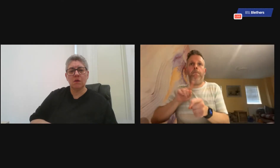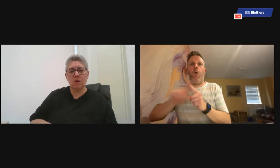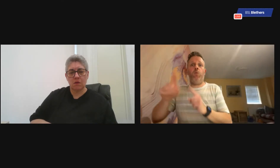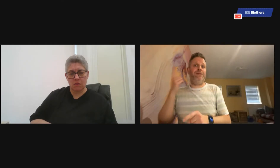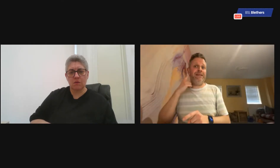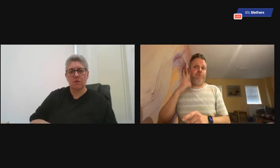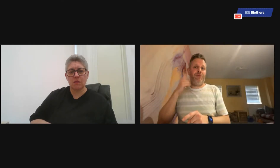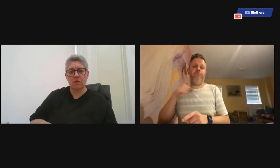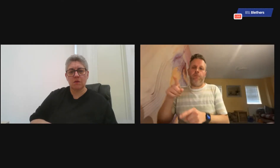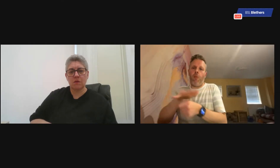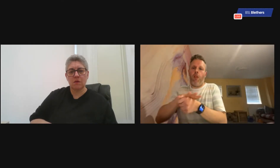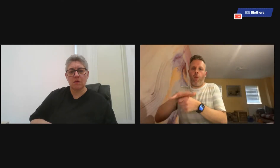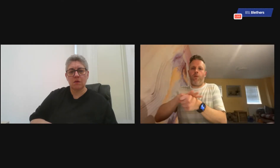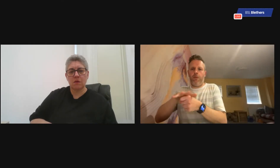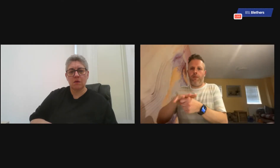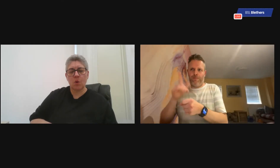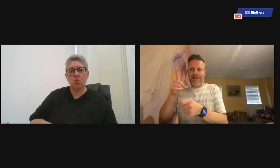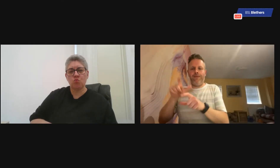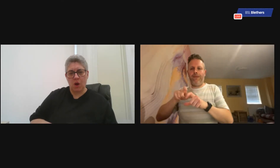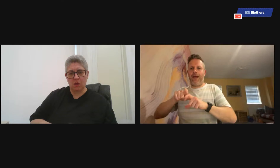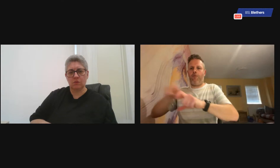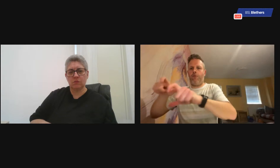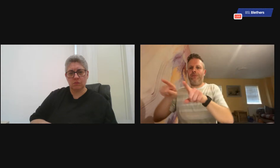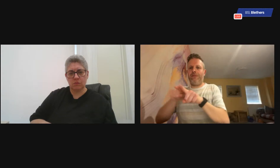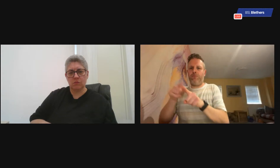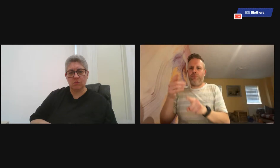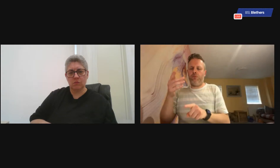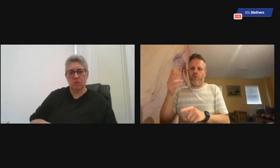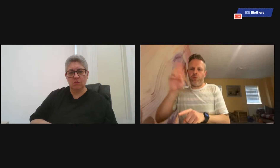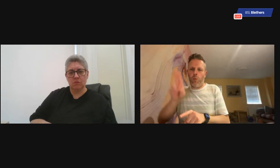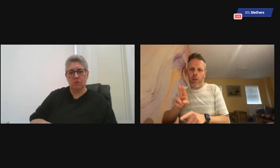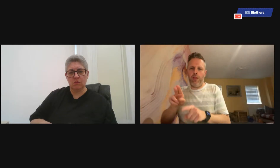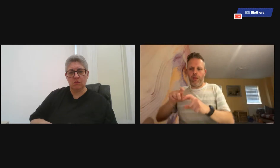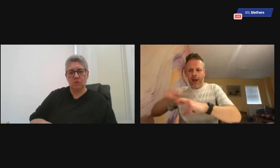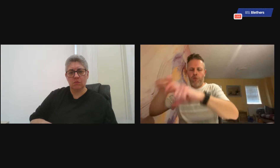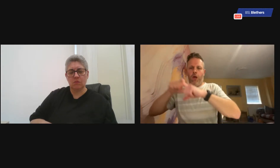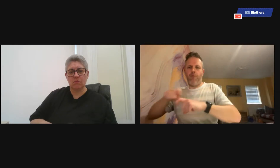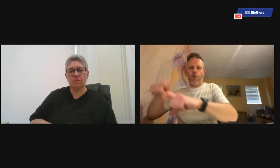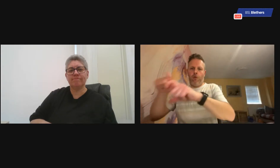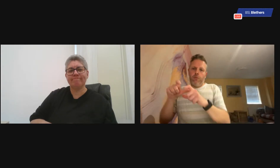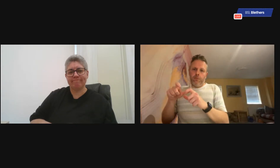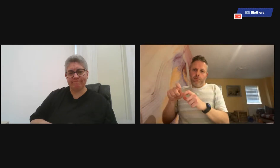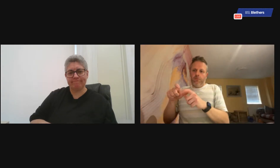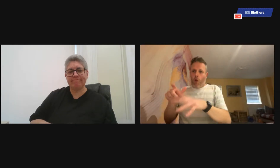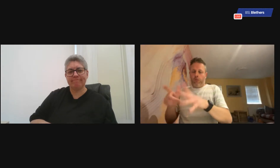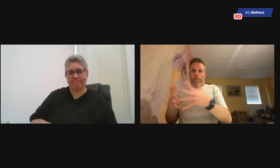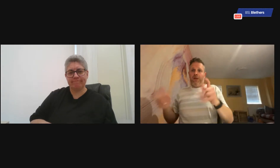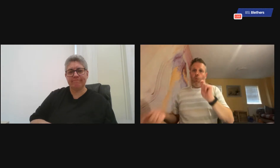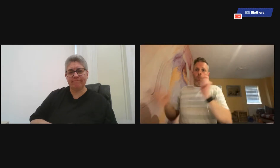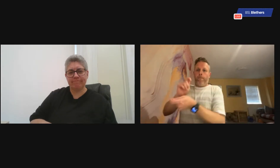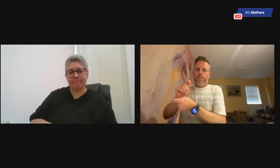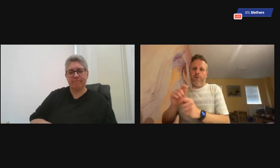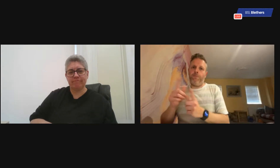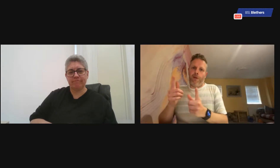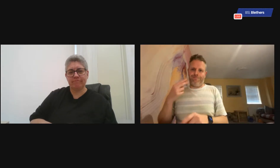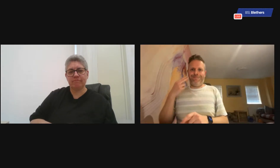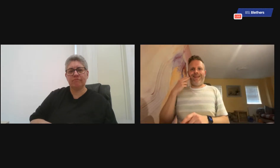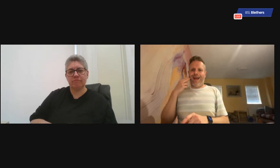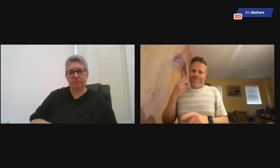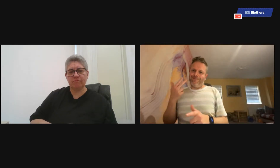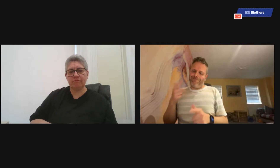anywhere. It is obviously better if they're local. And I think specifically if they're a hearing child and they go to a school,